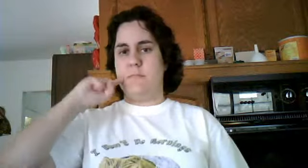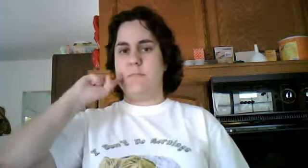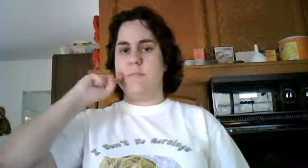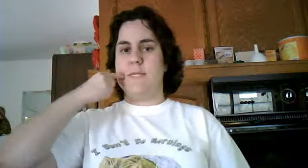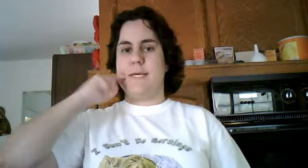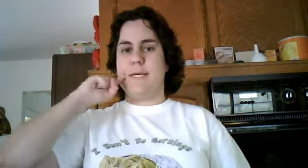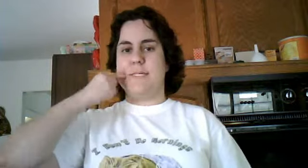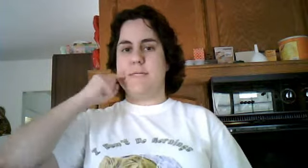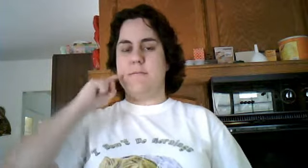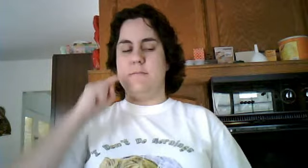Candy.